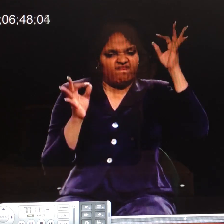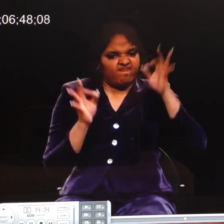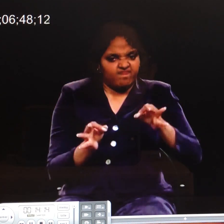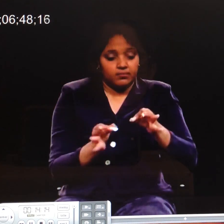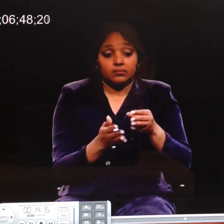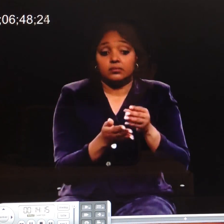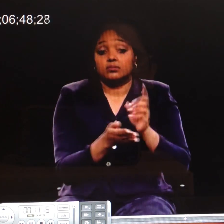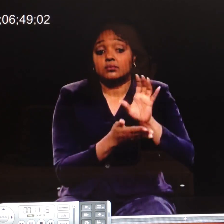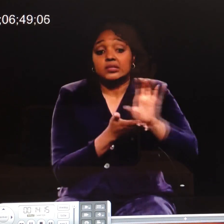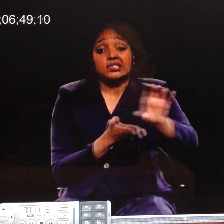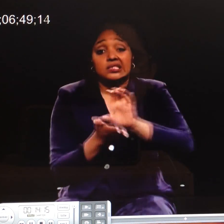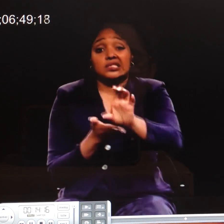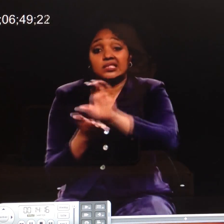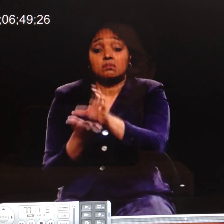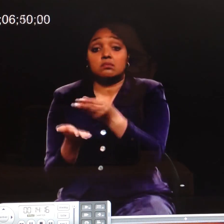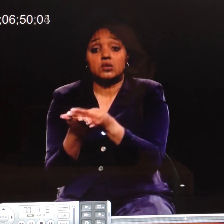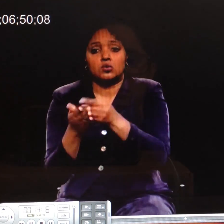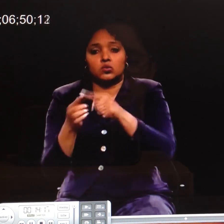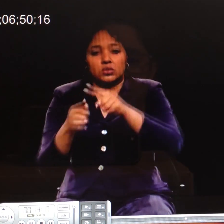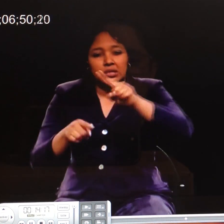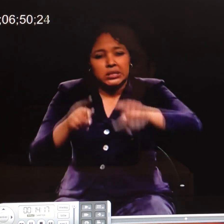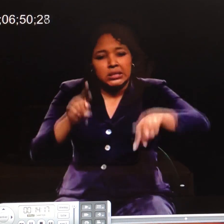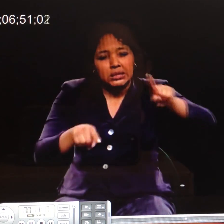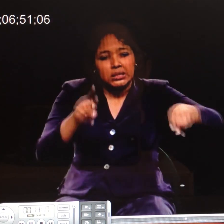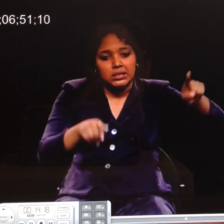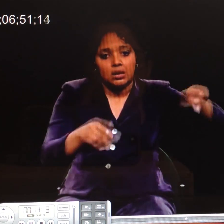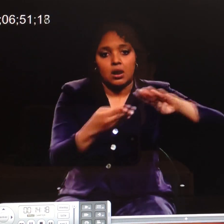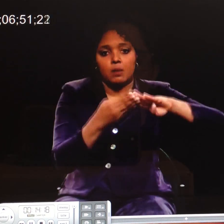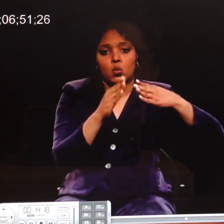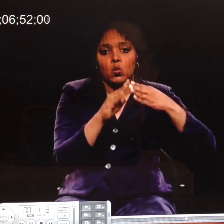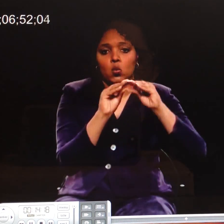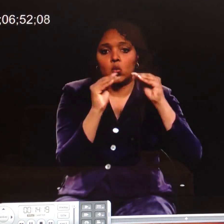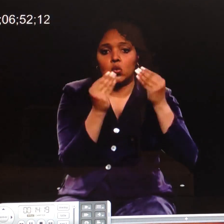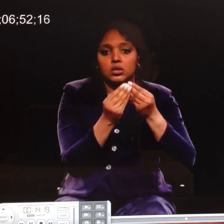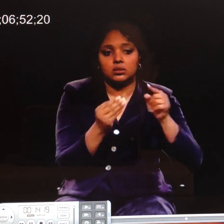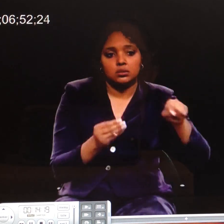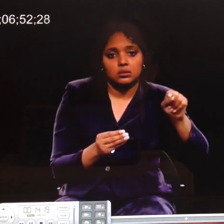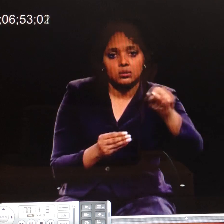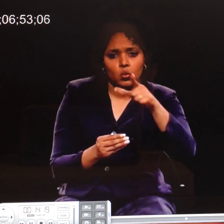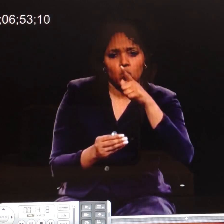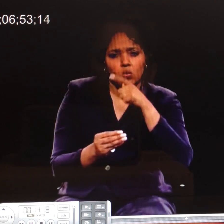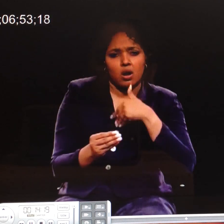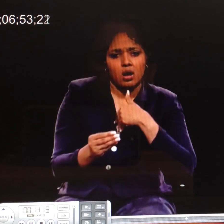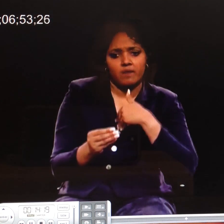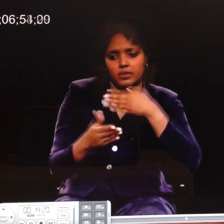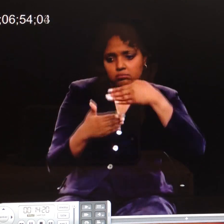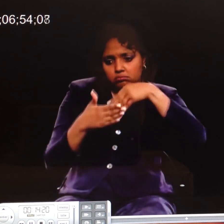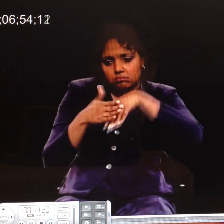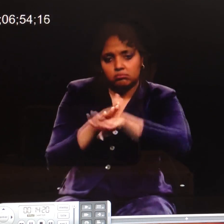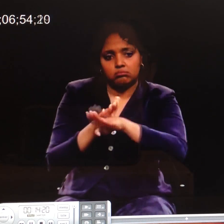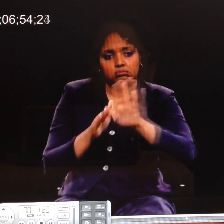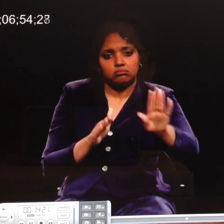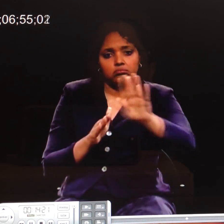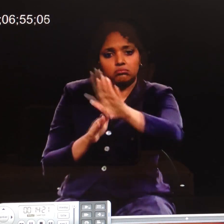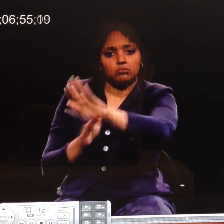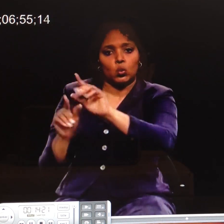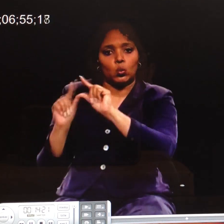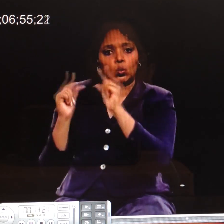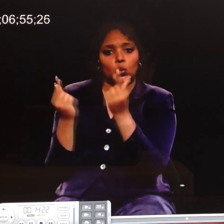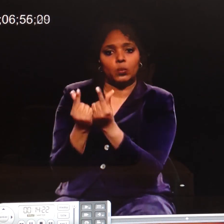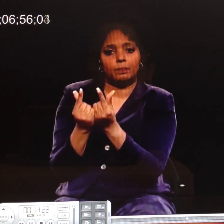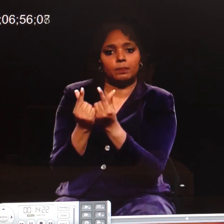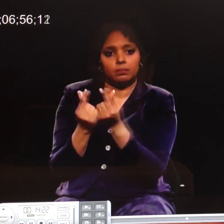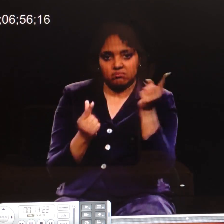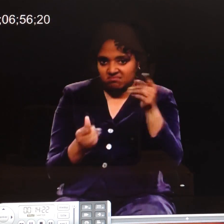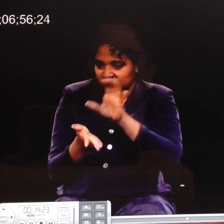of that, a lot of deaf members were contracted with AIDS. So the